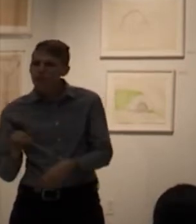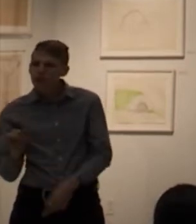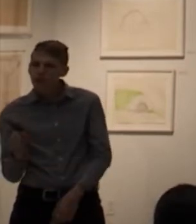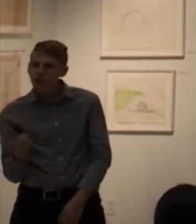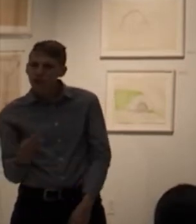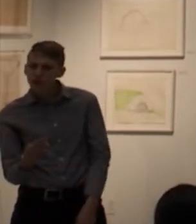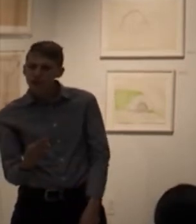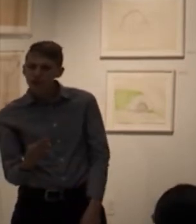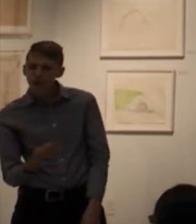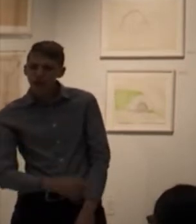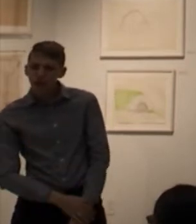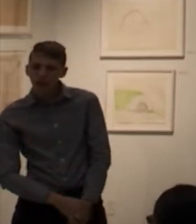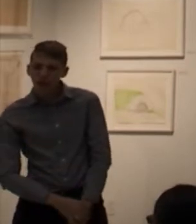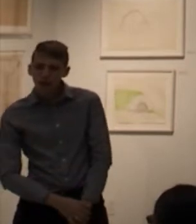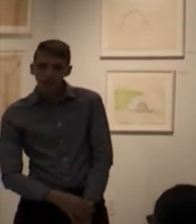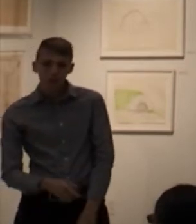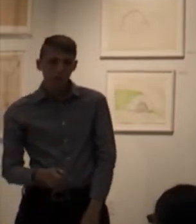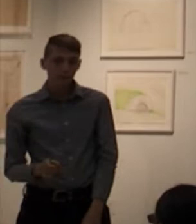Burning